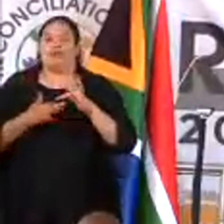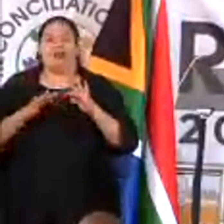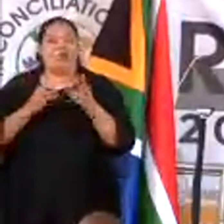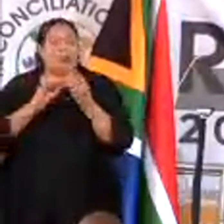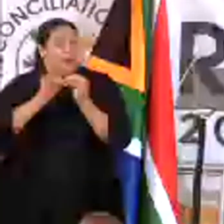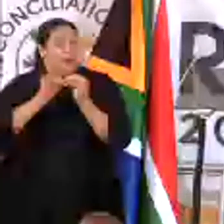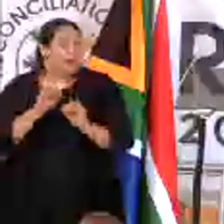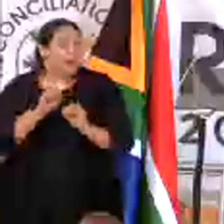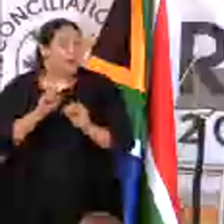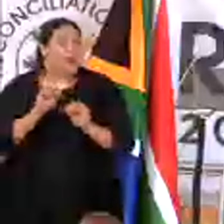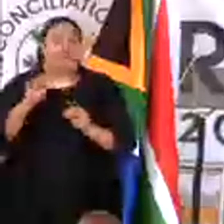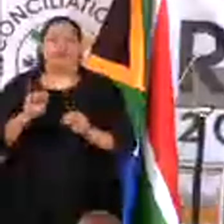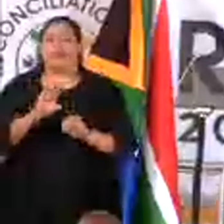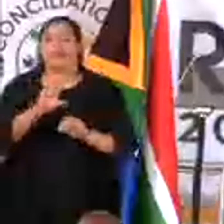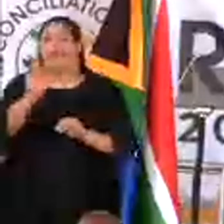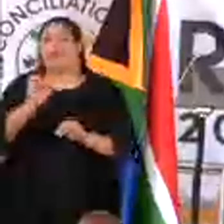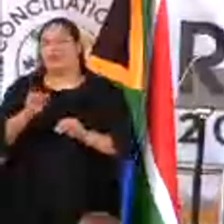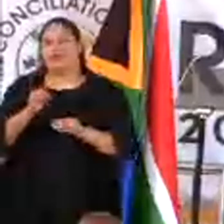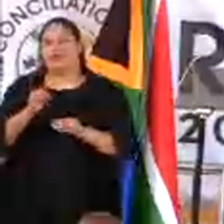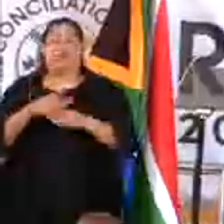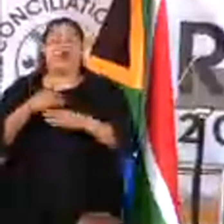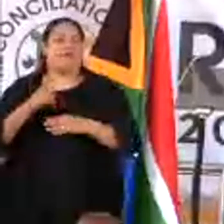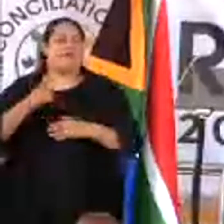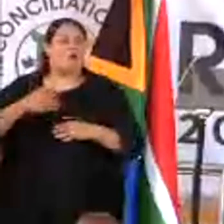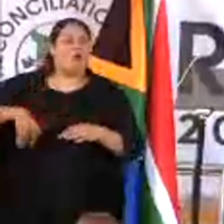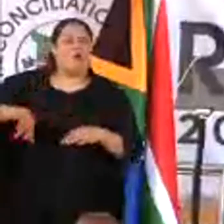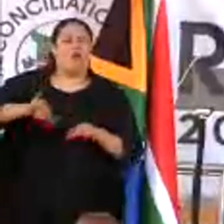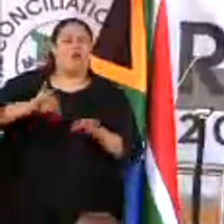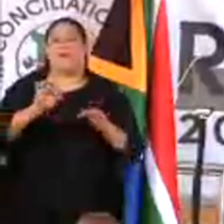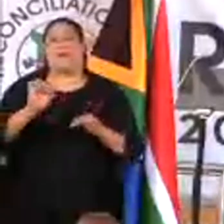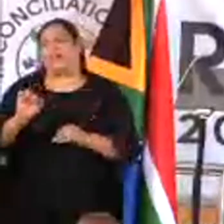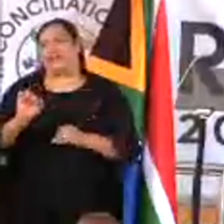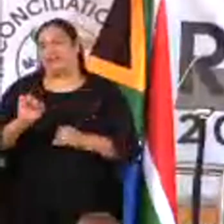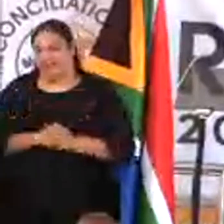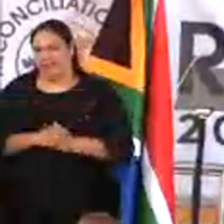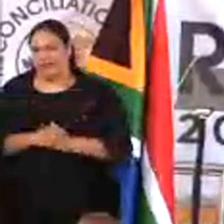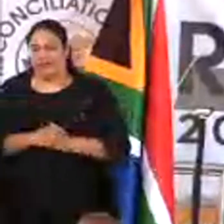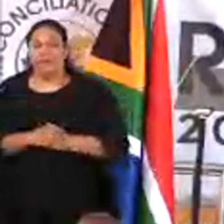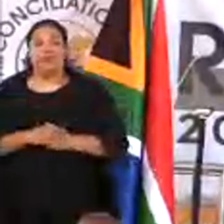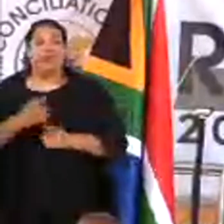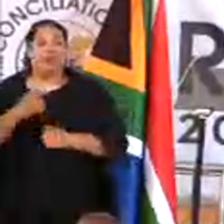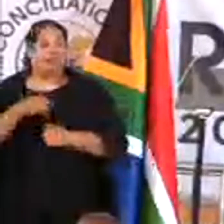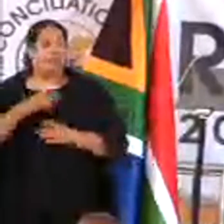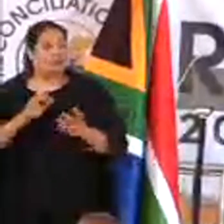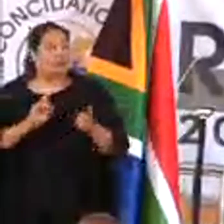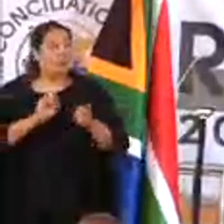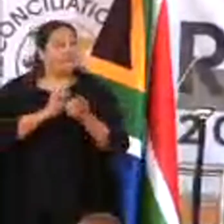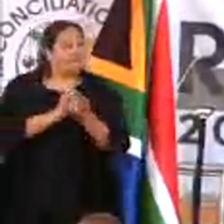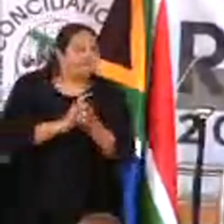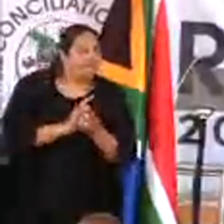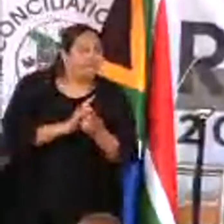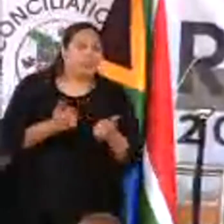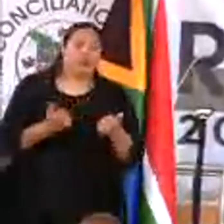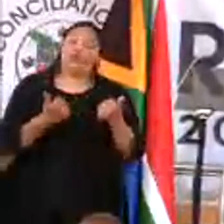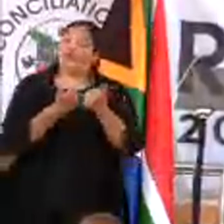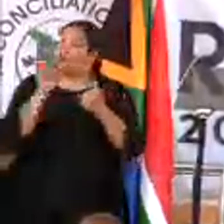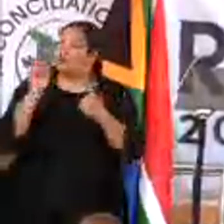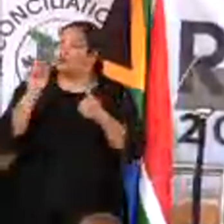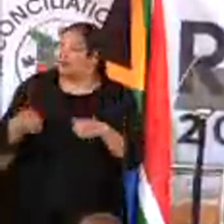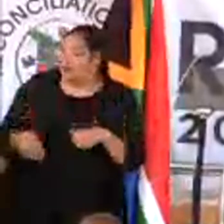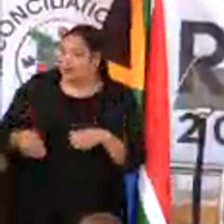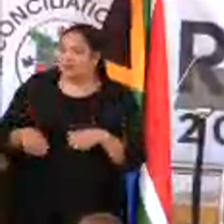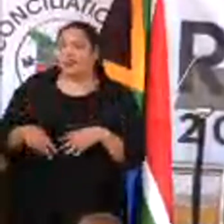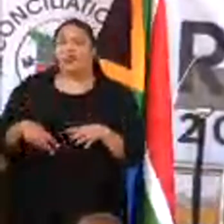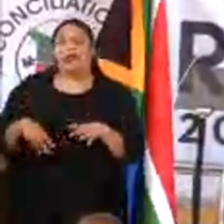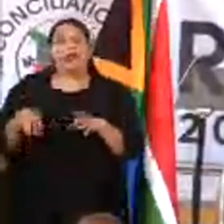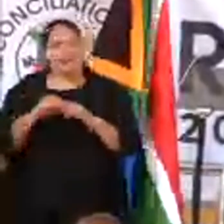create a South Africa that works for all its people. We are confronting our challenges